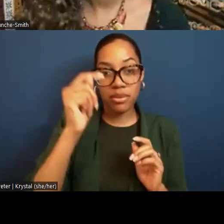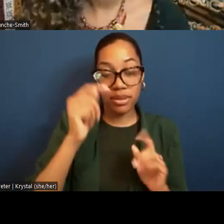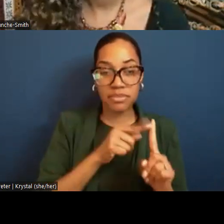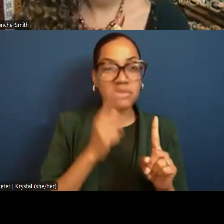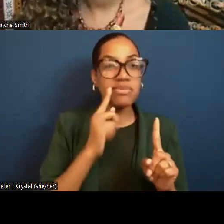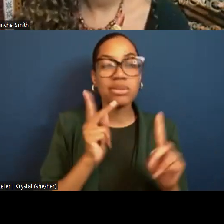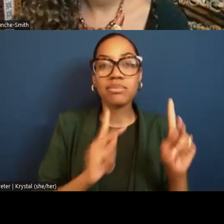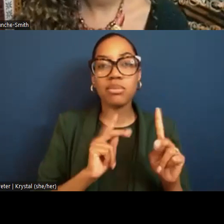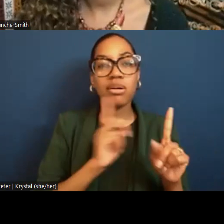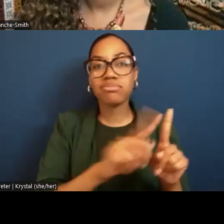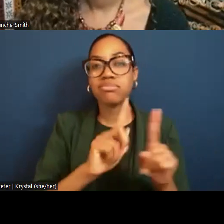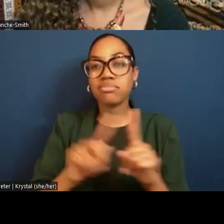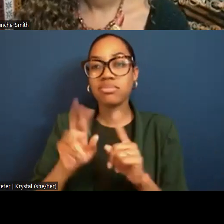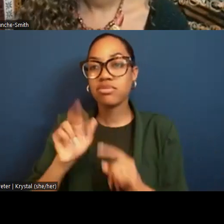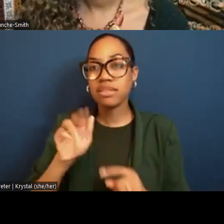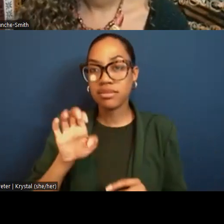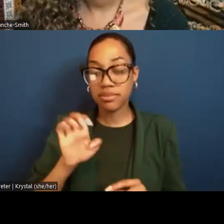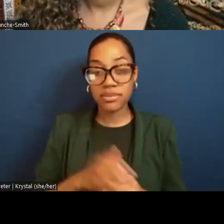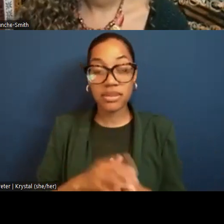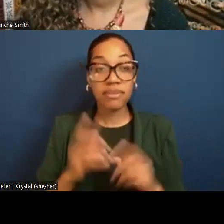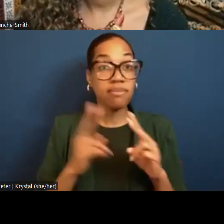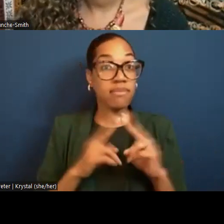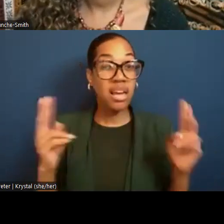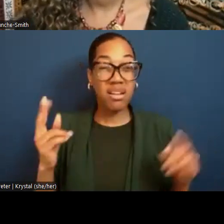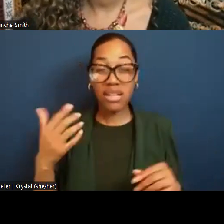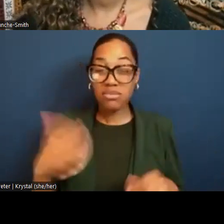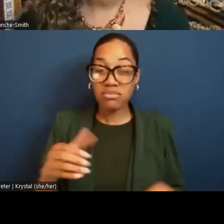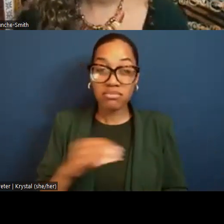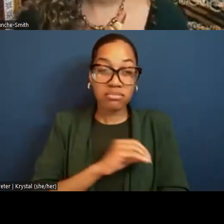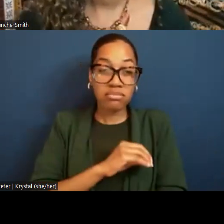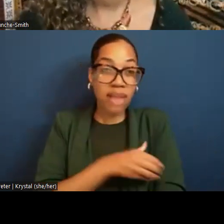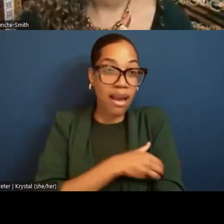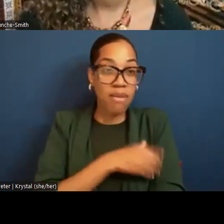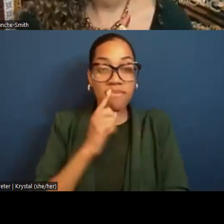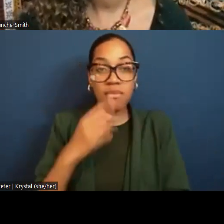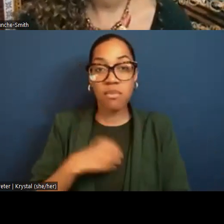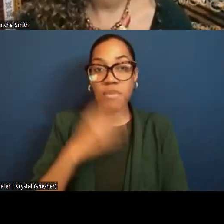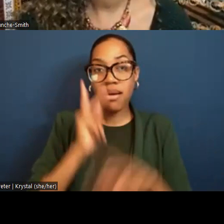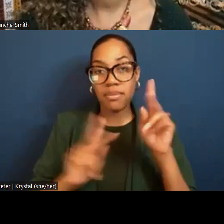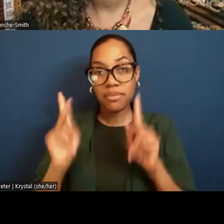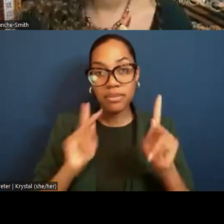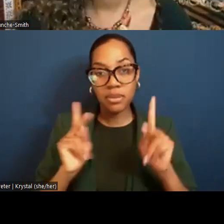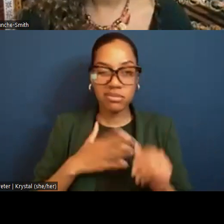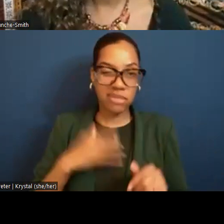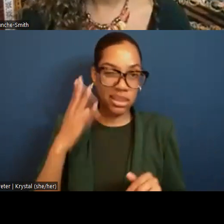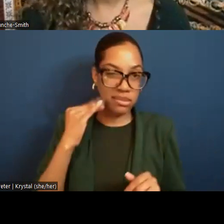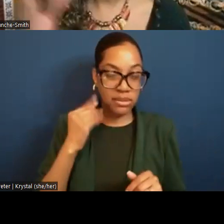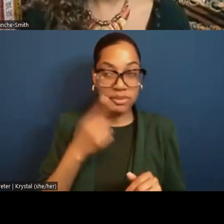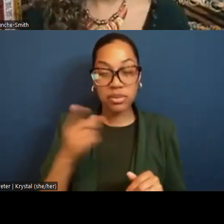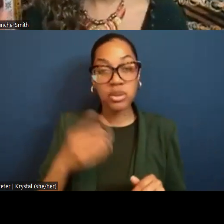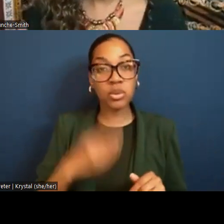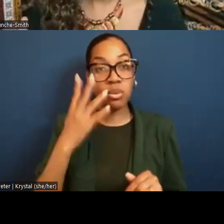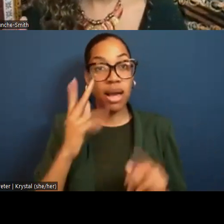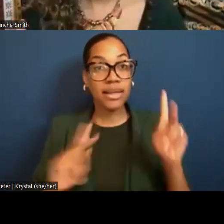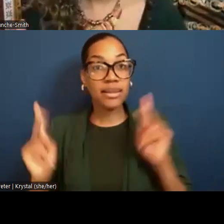very powerful for white people in my experience because of the fact that the white race is normalized and whiteness